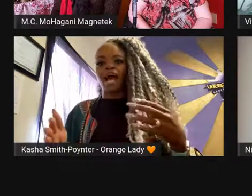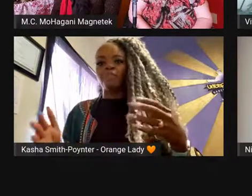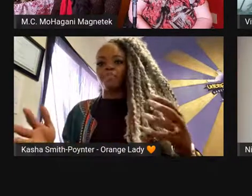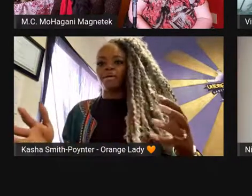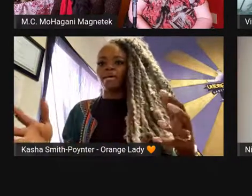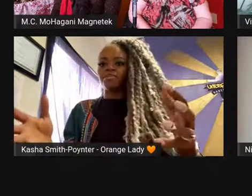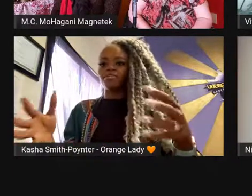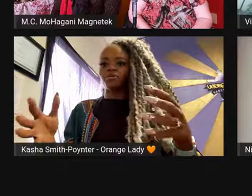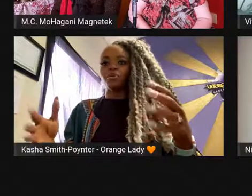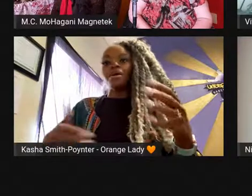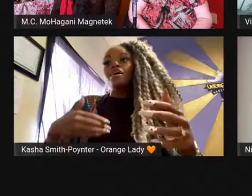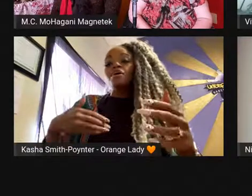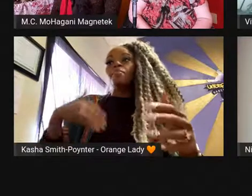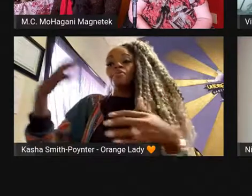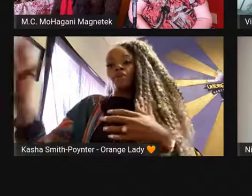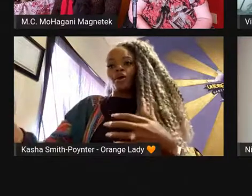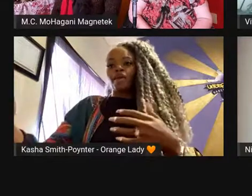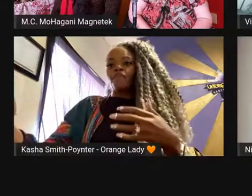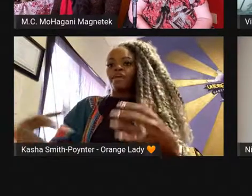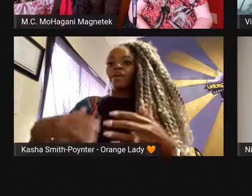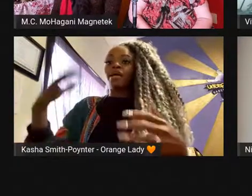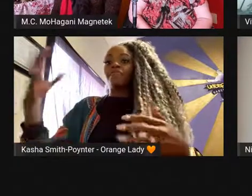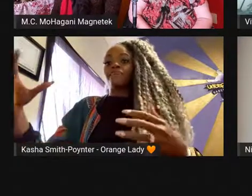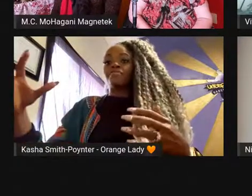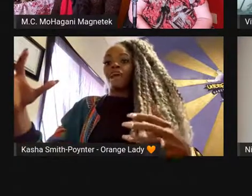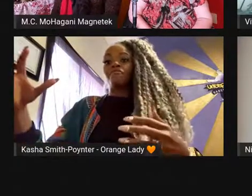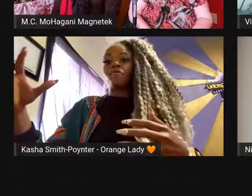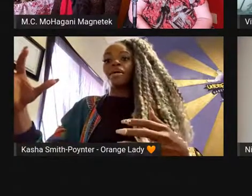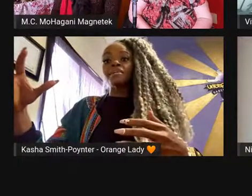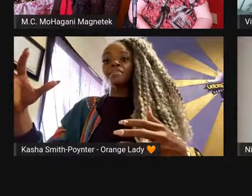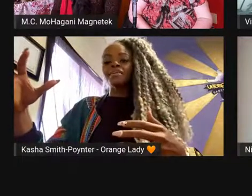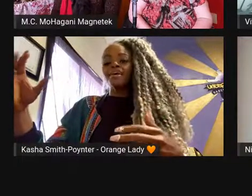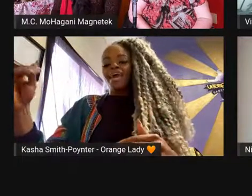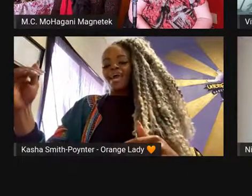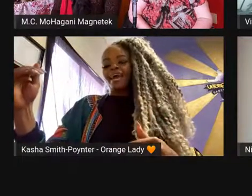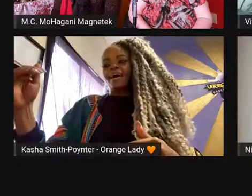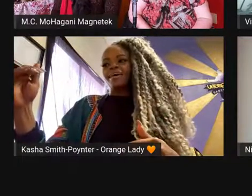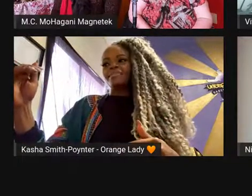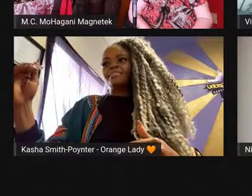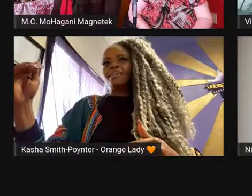bridged a gap in being able to put the art out there, elevate that voice.